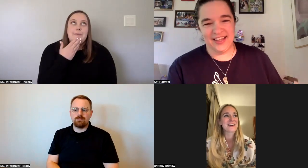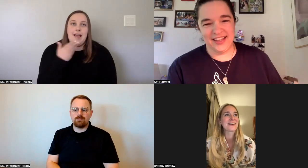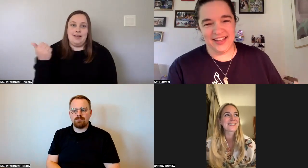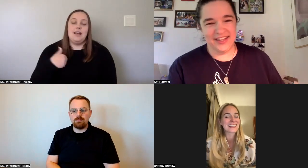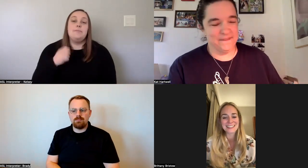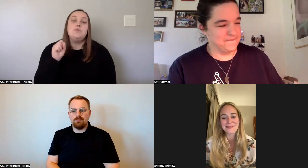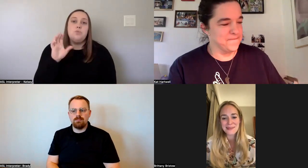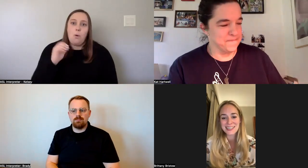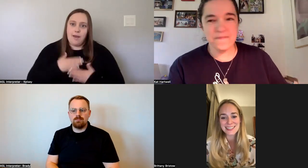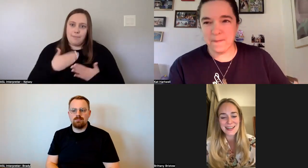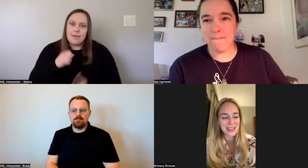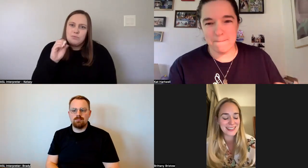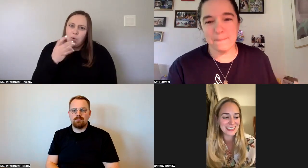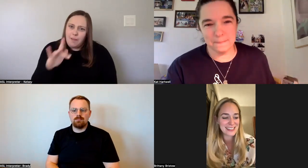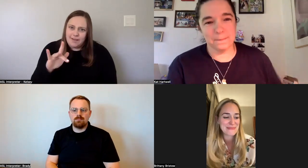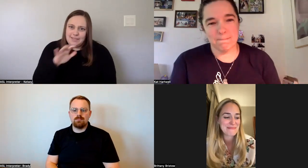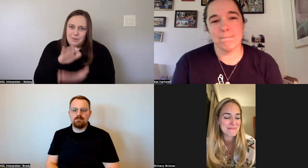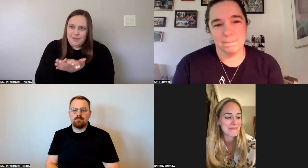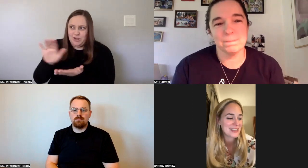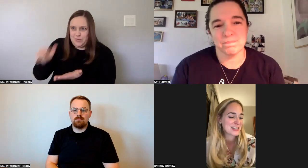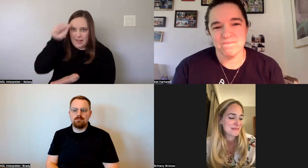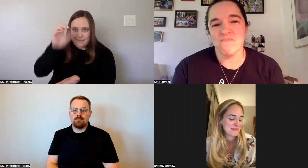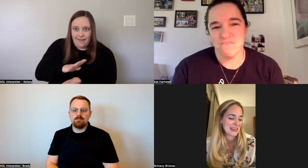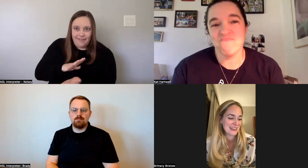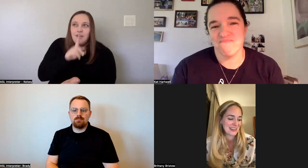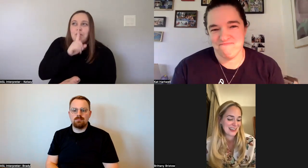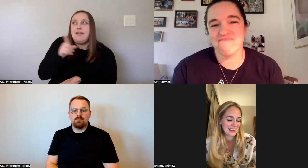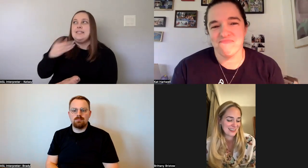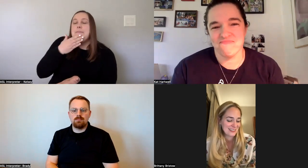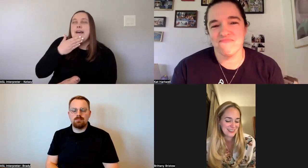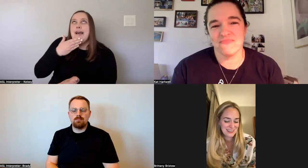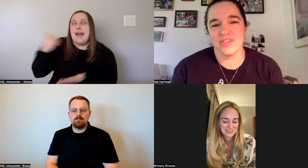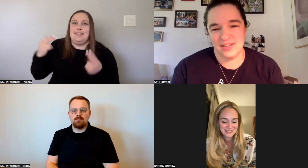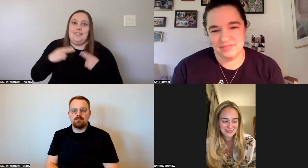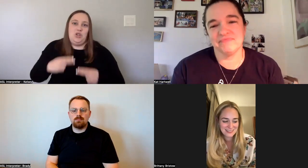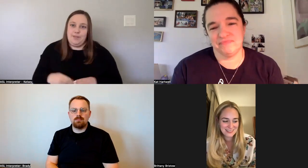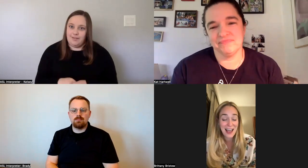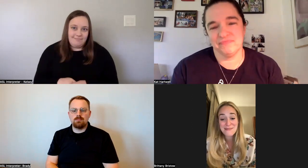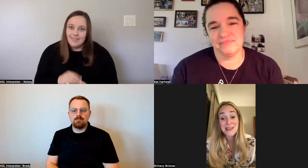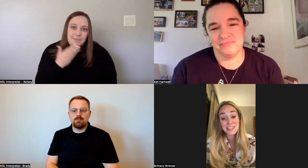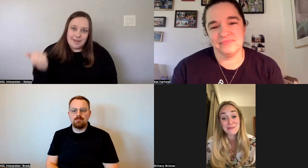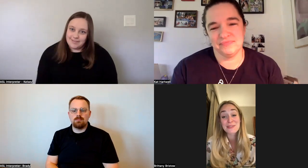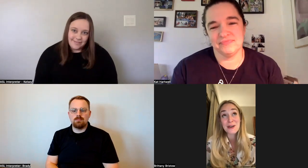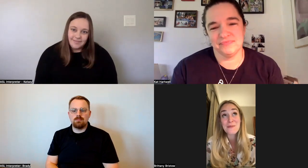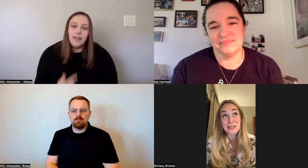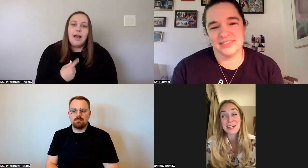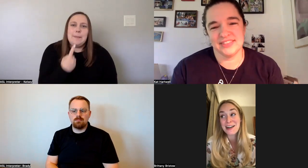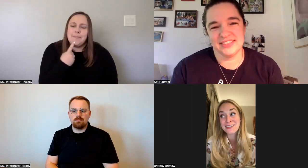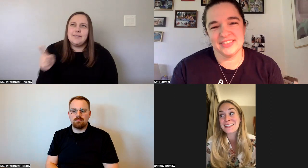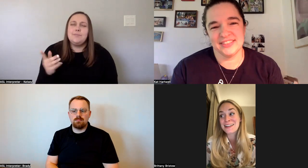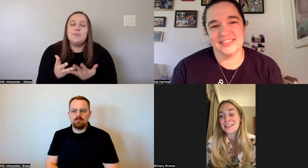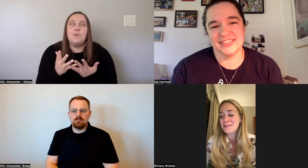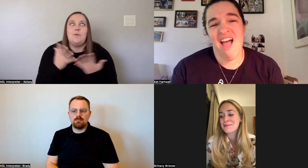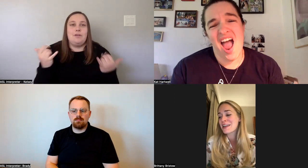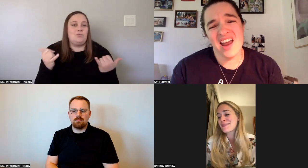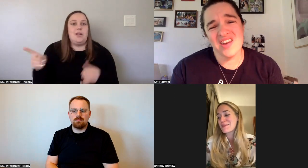and so lucky to be married to that man. He is the best human being, and I miss him so much right now